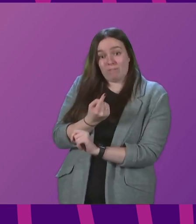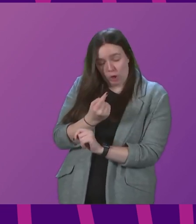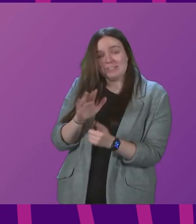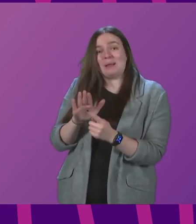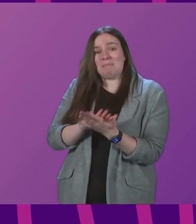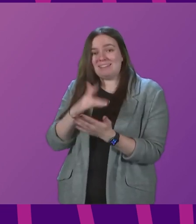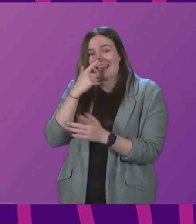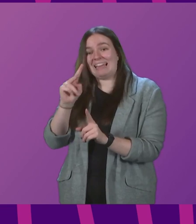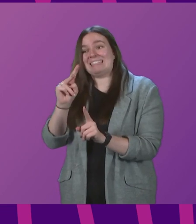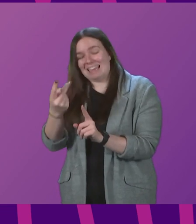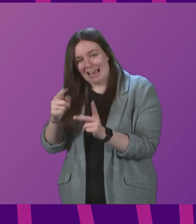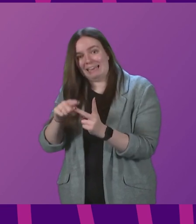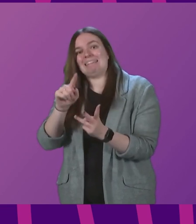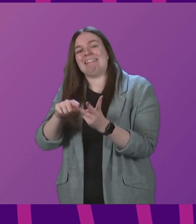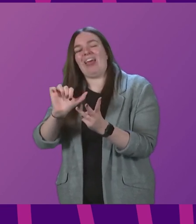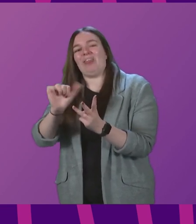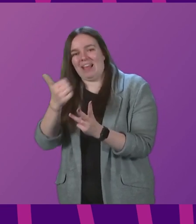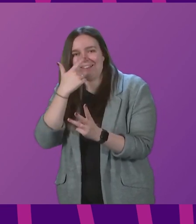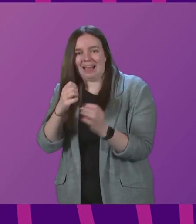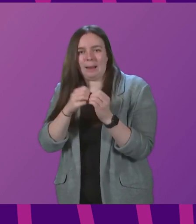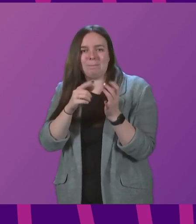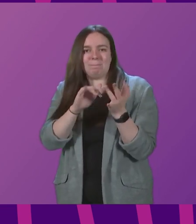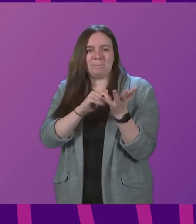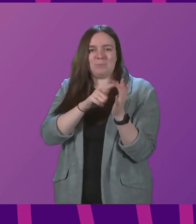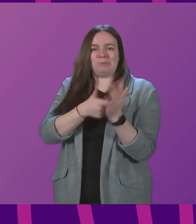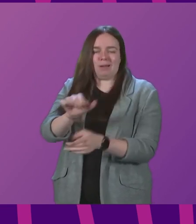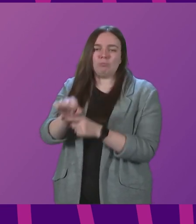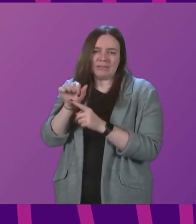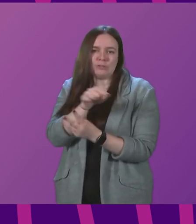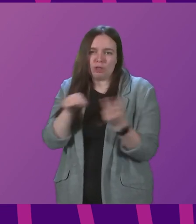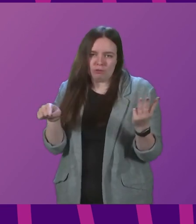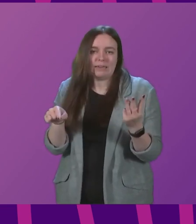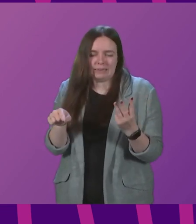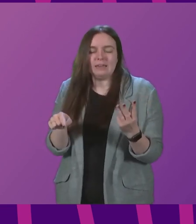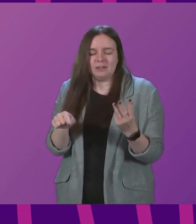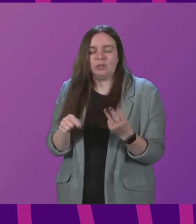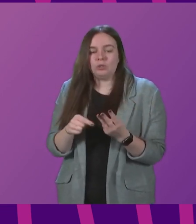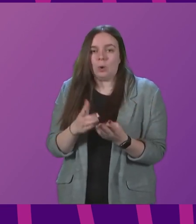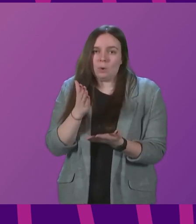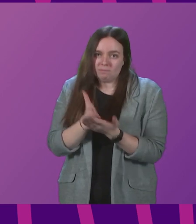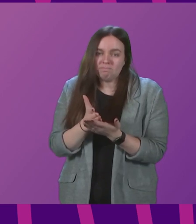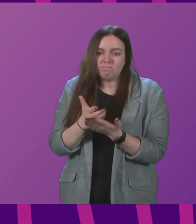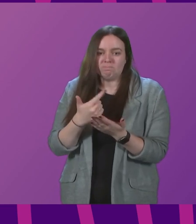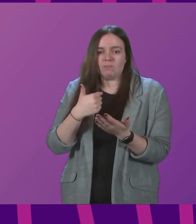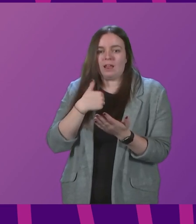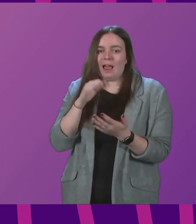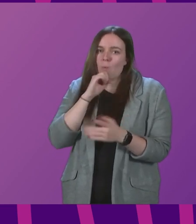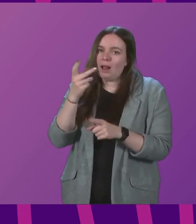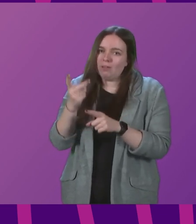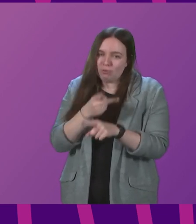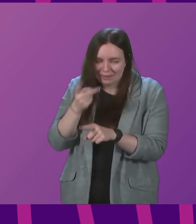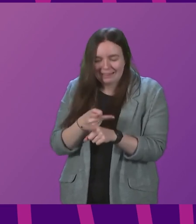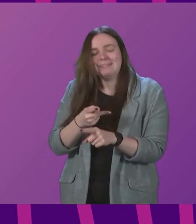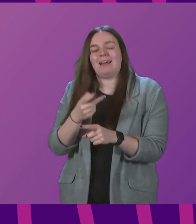sooner you'll get your second jag and then the sooner you will also be able to get the protection of booster vaccinations. So that is a point I will reiterate